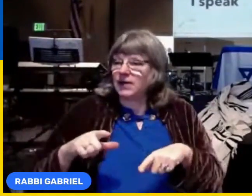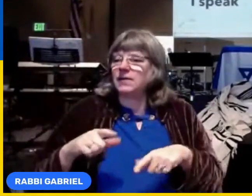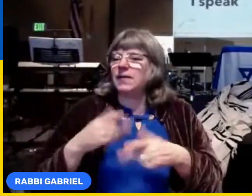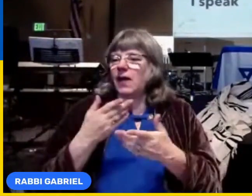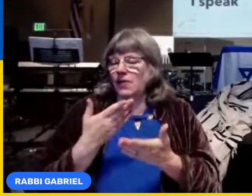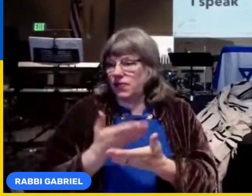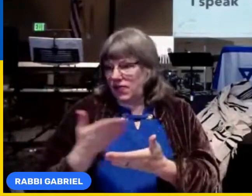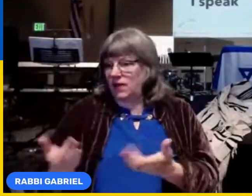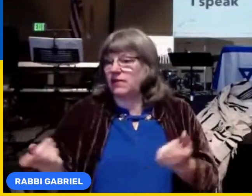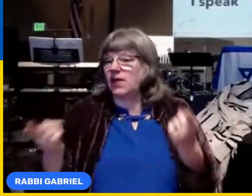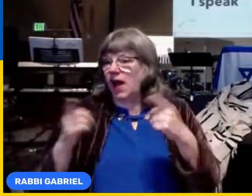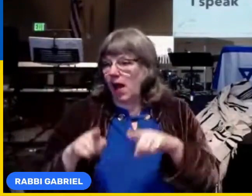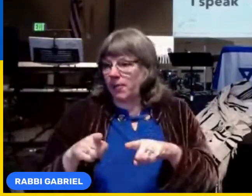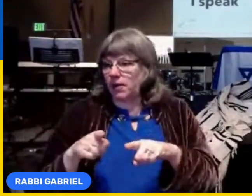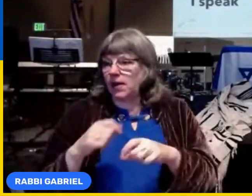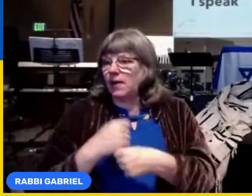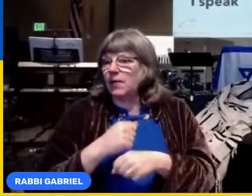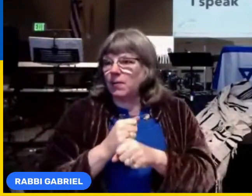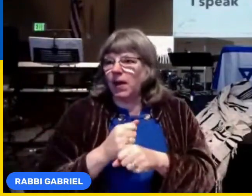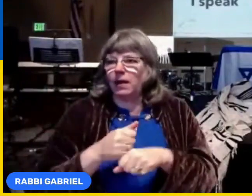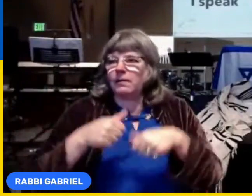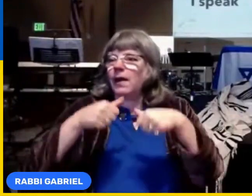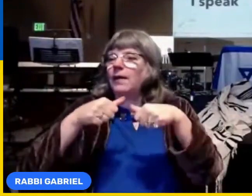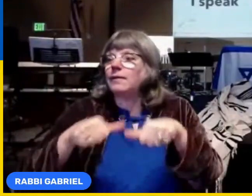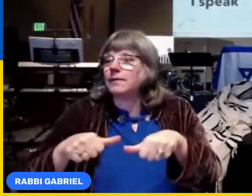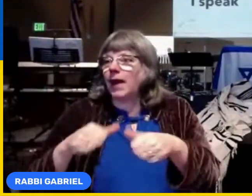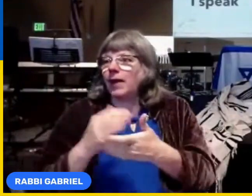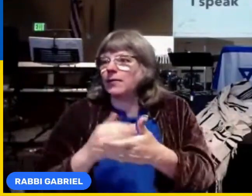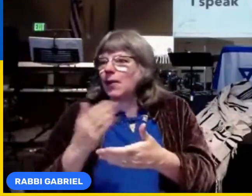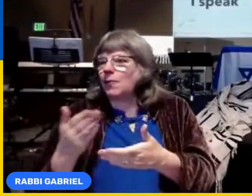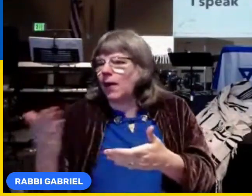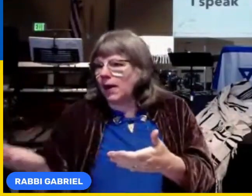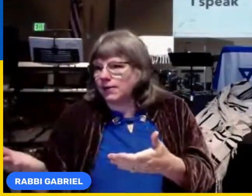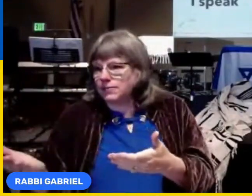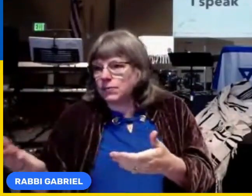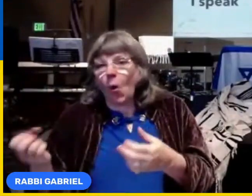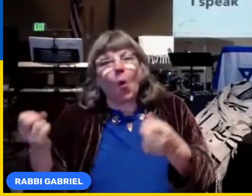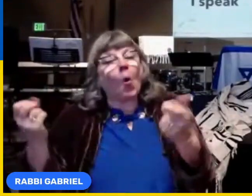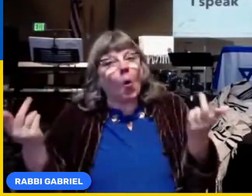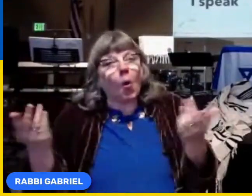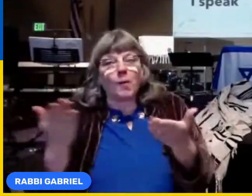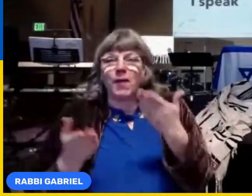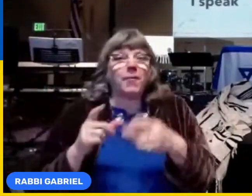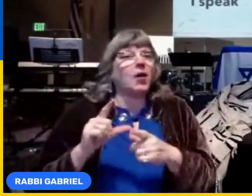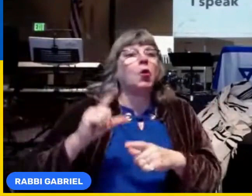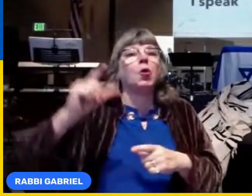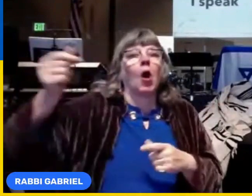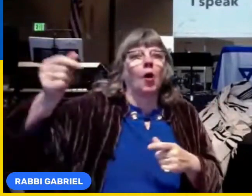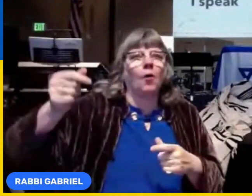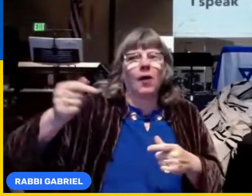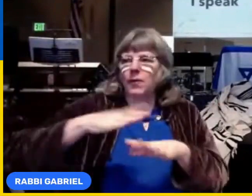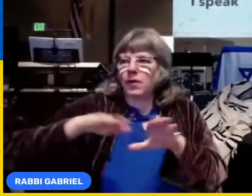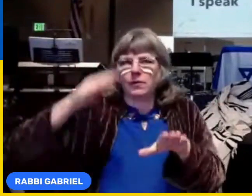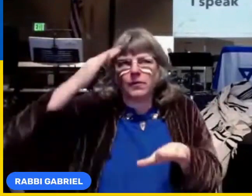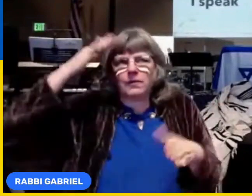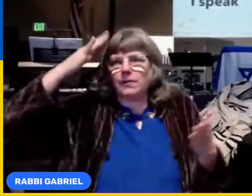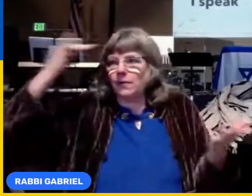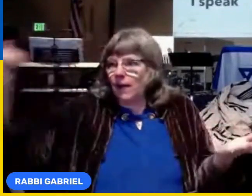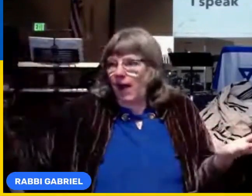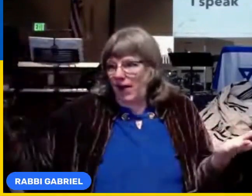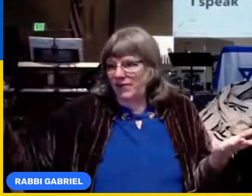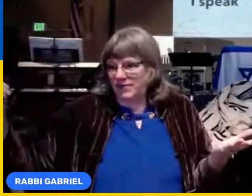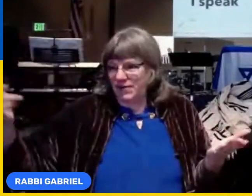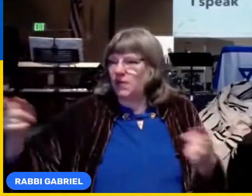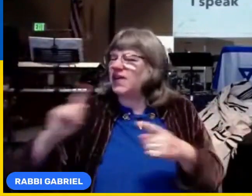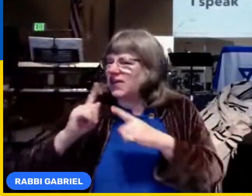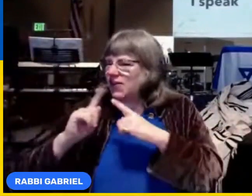situations that make us remain in certain areas or go to other areas, all